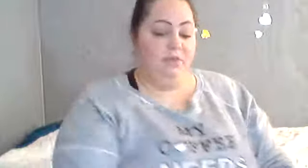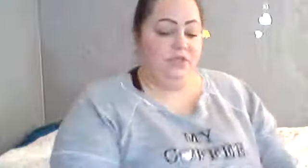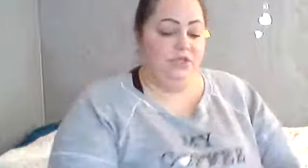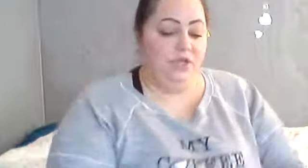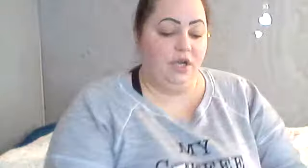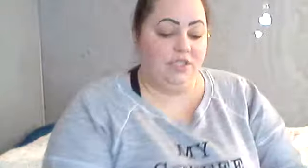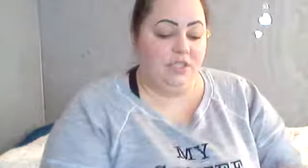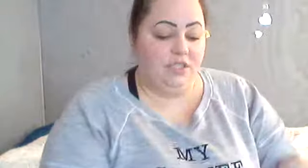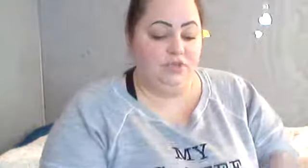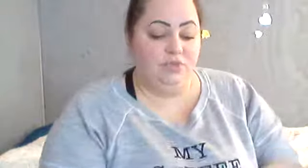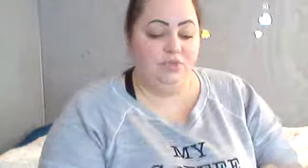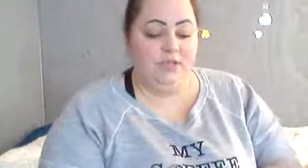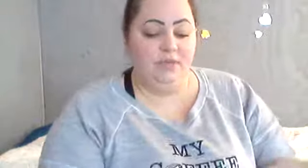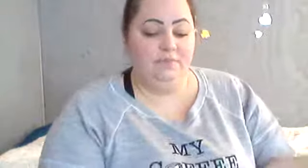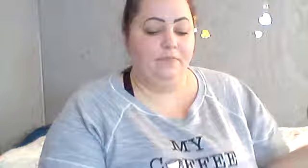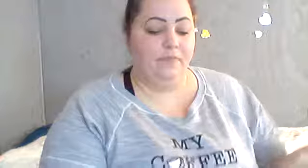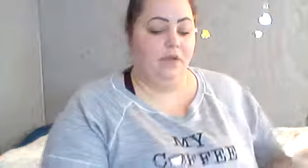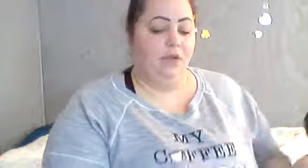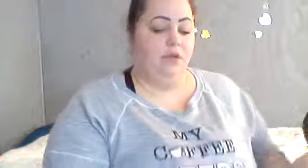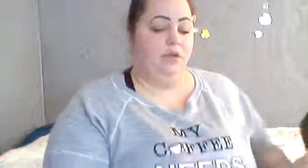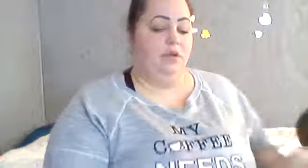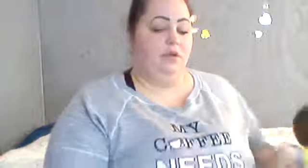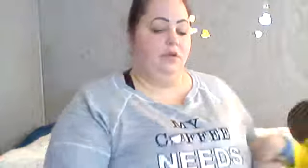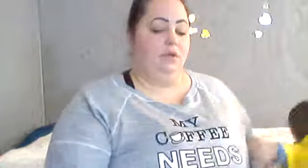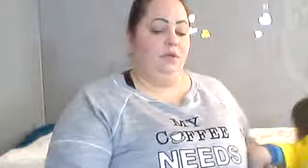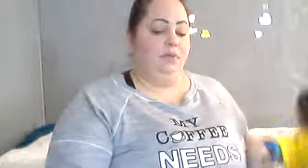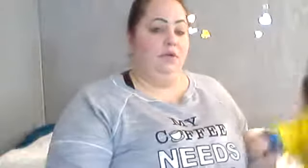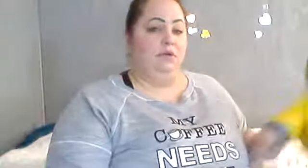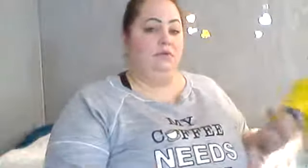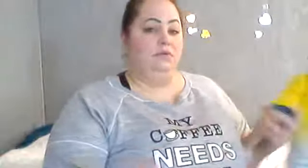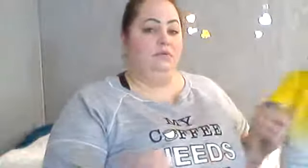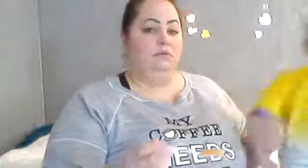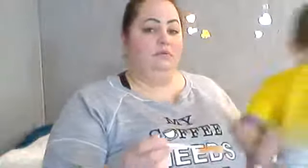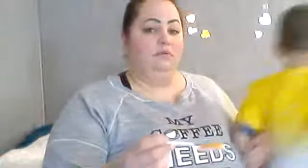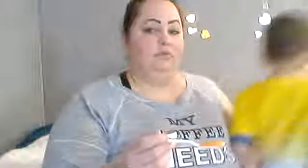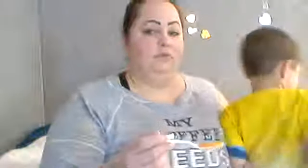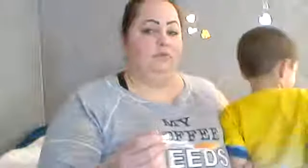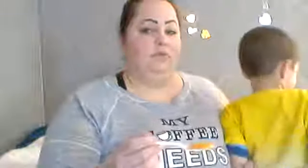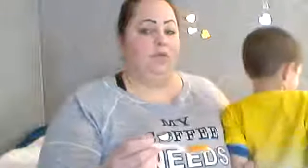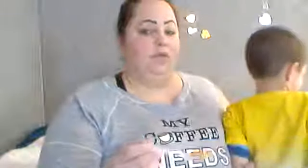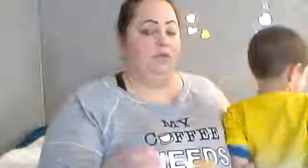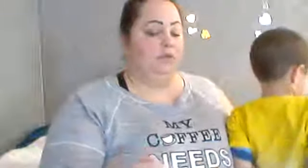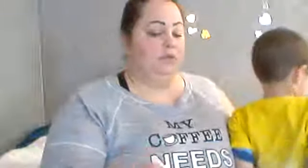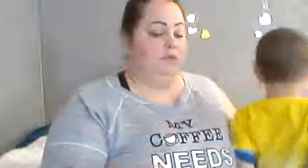the context that you're using it. Careful. Yalla.